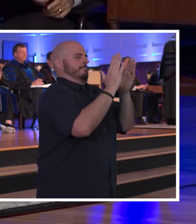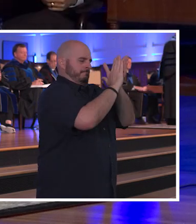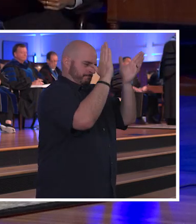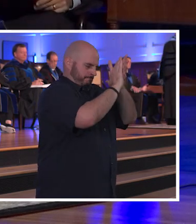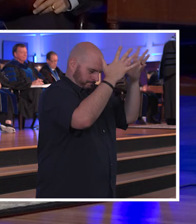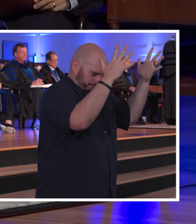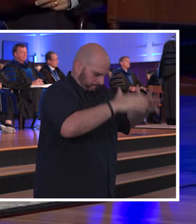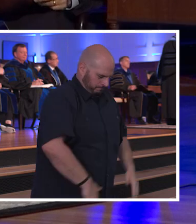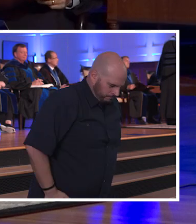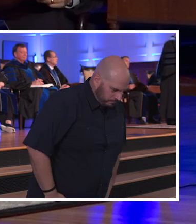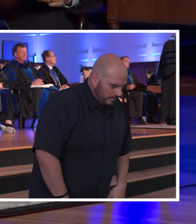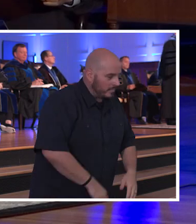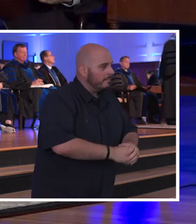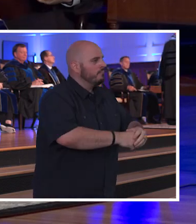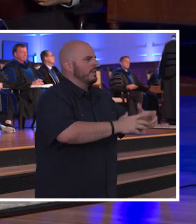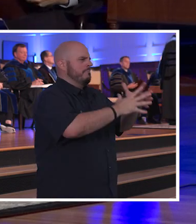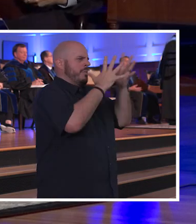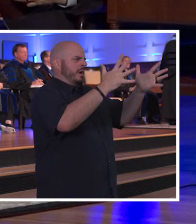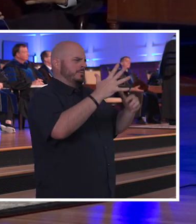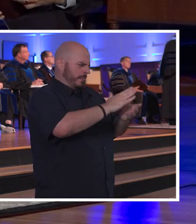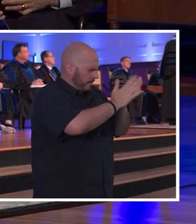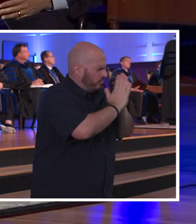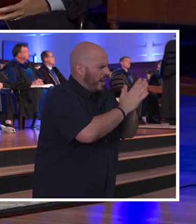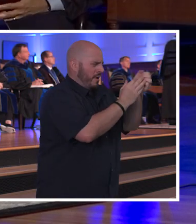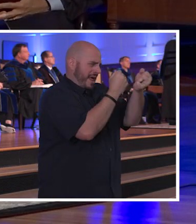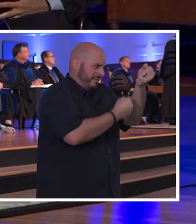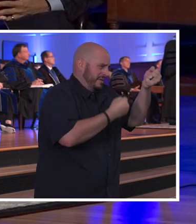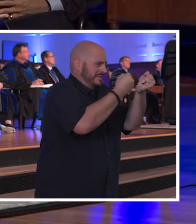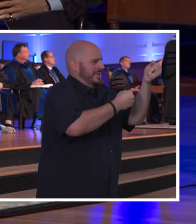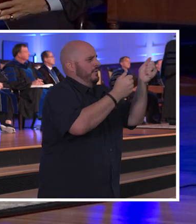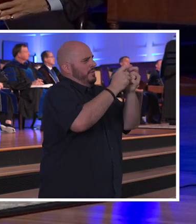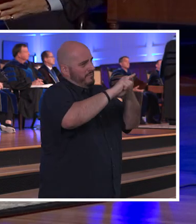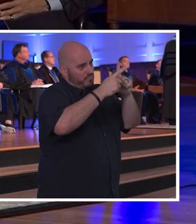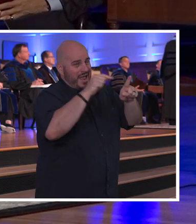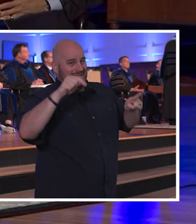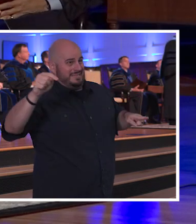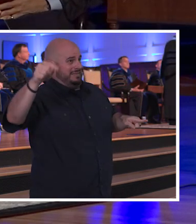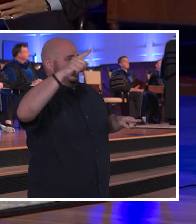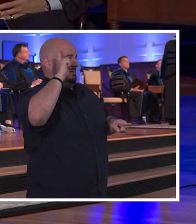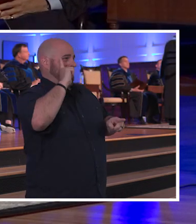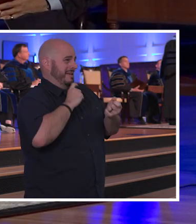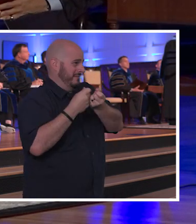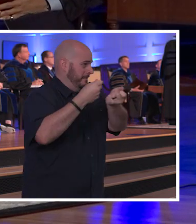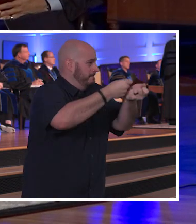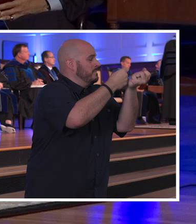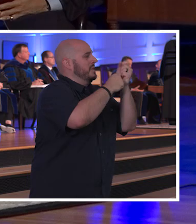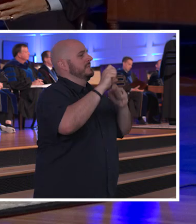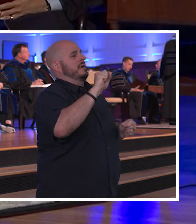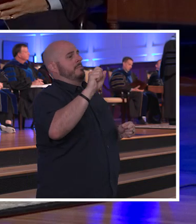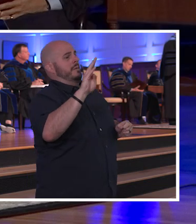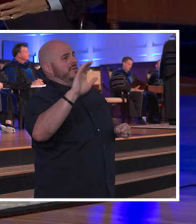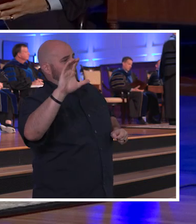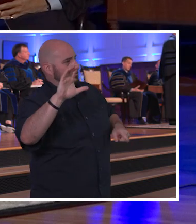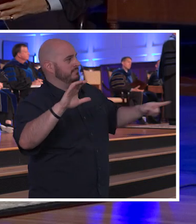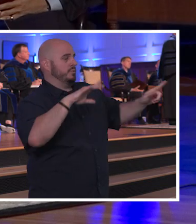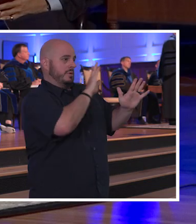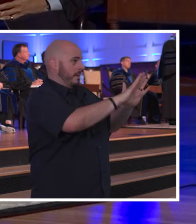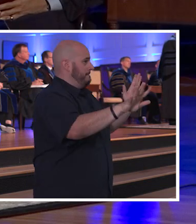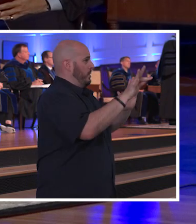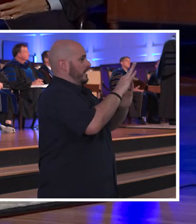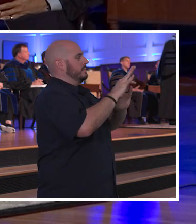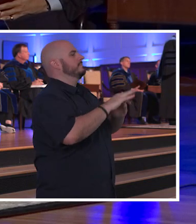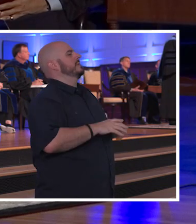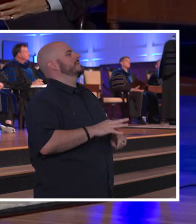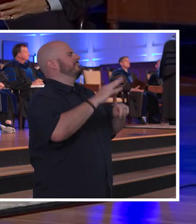With much prayer and the advocacy of many friends of the deaf within the Southern Baptist Convention, she was appointed with a special